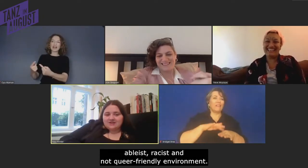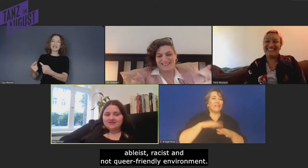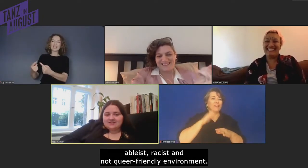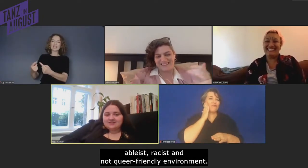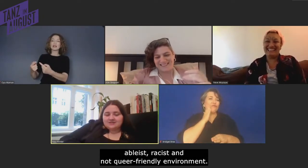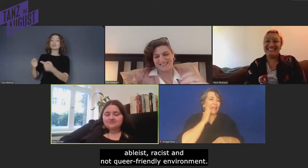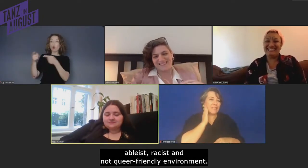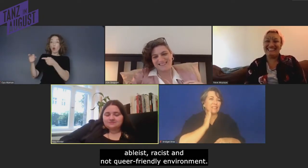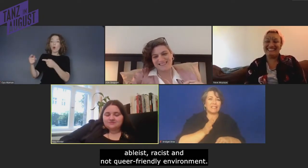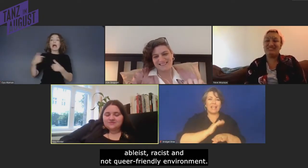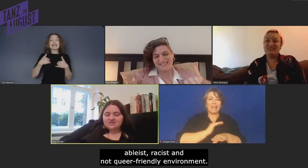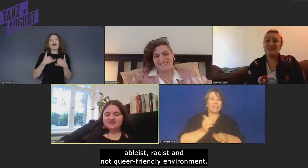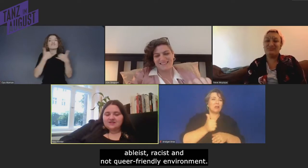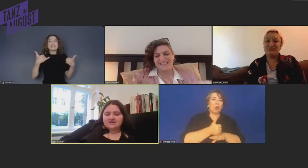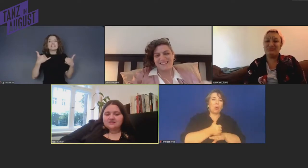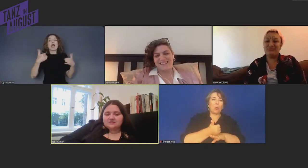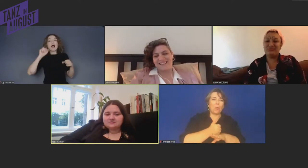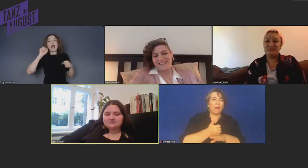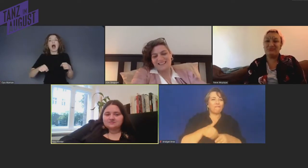we're in.